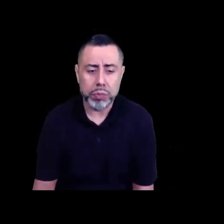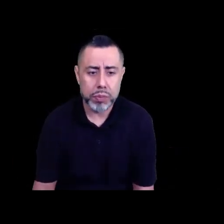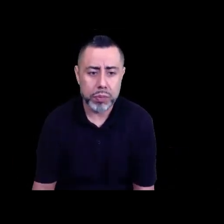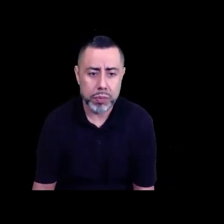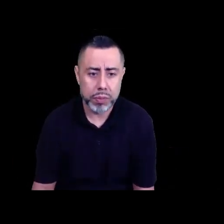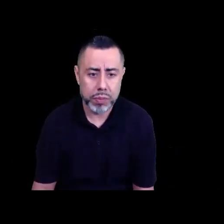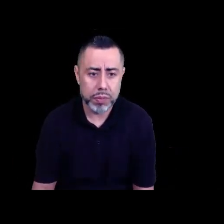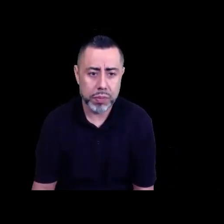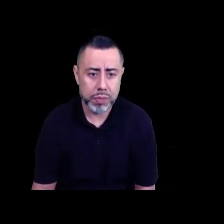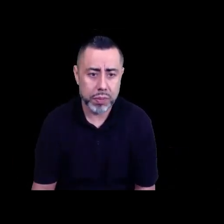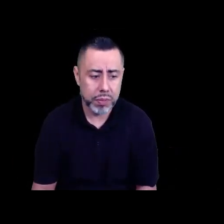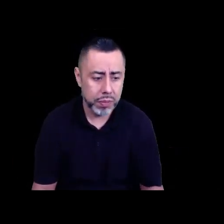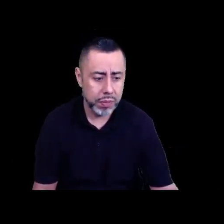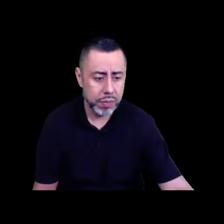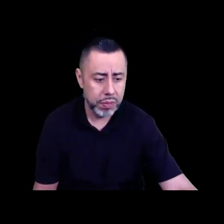gego